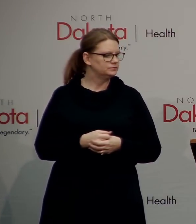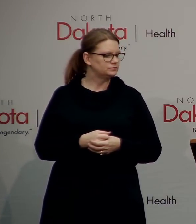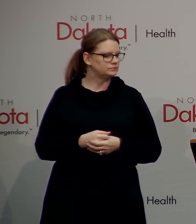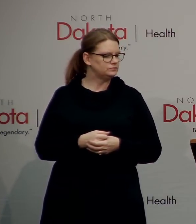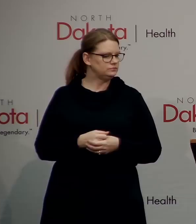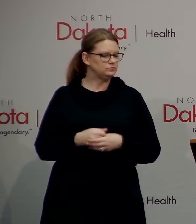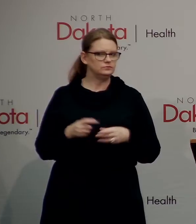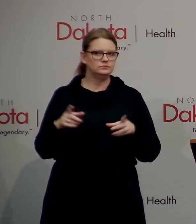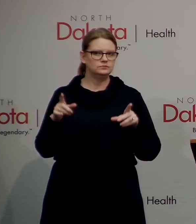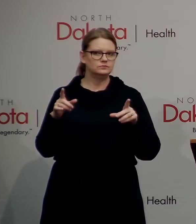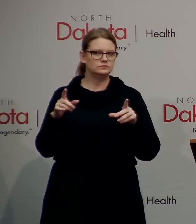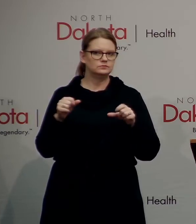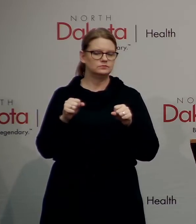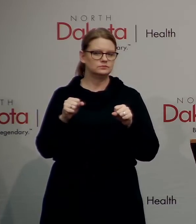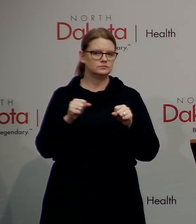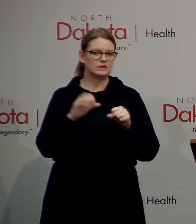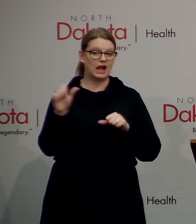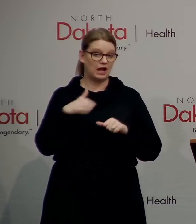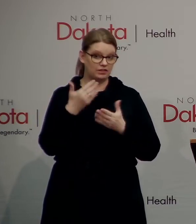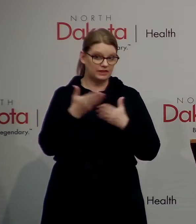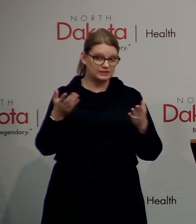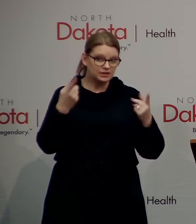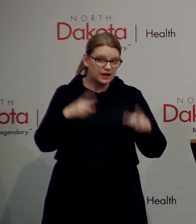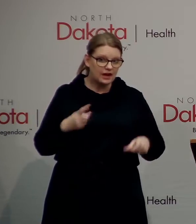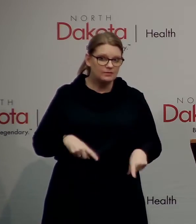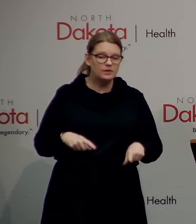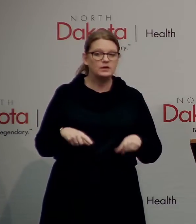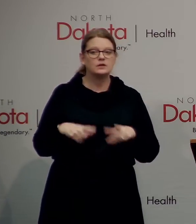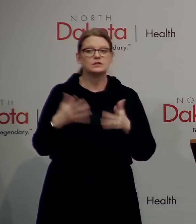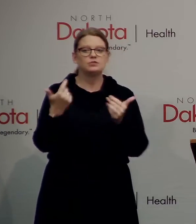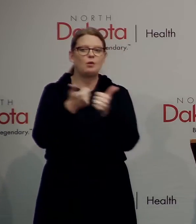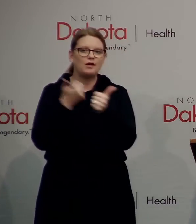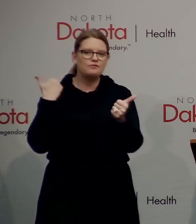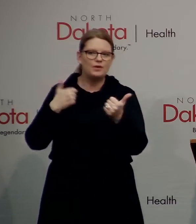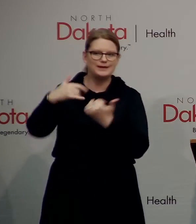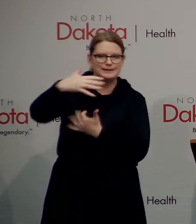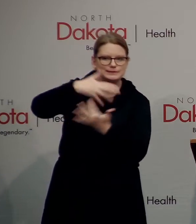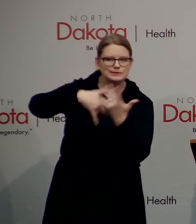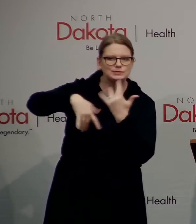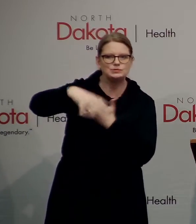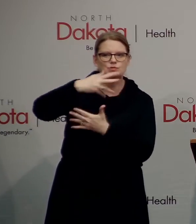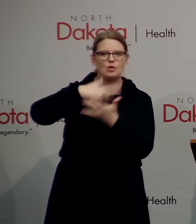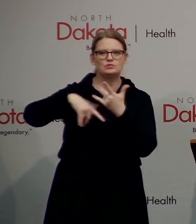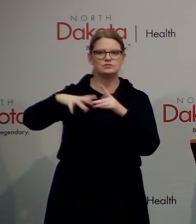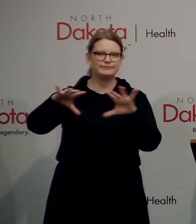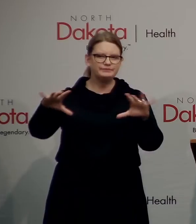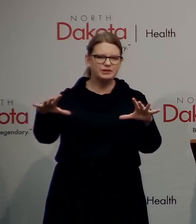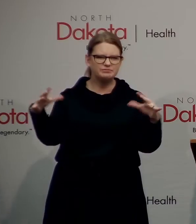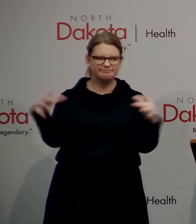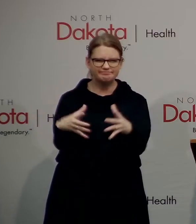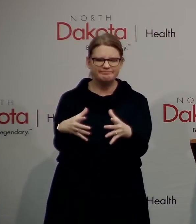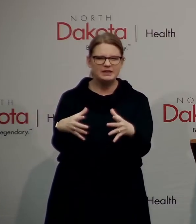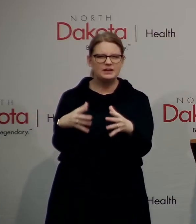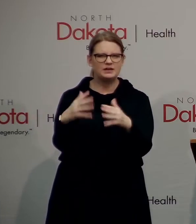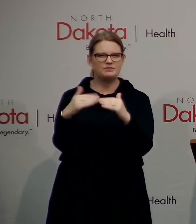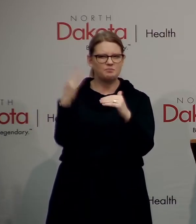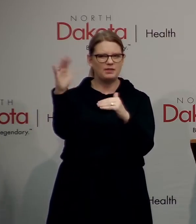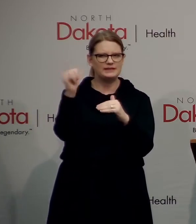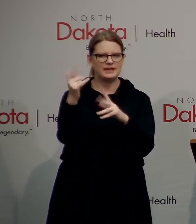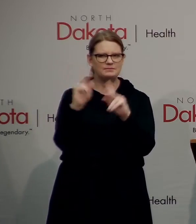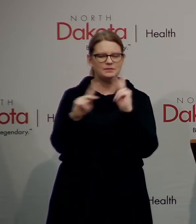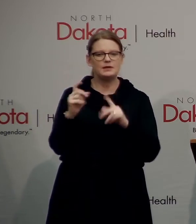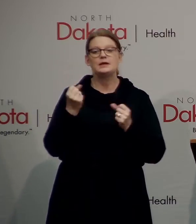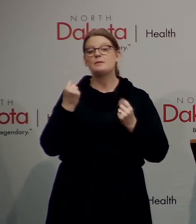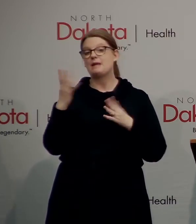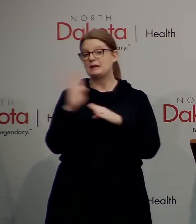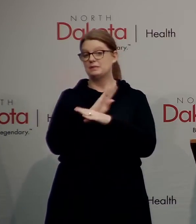take a look at other things that we're doing. We have talked about avoiding social gatherings of more than 10 people. We know that lots of businesses have been